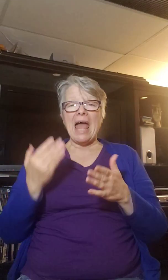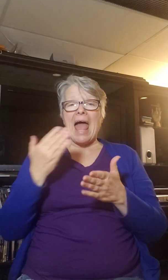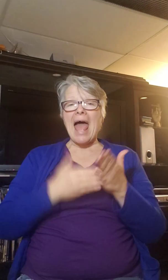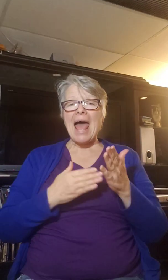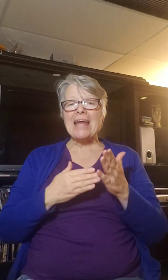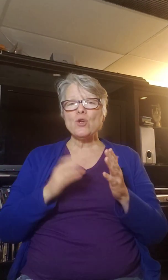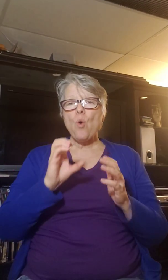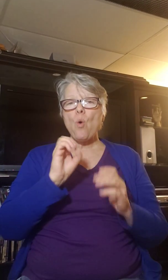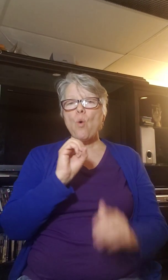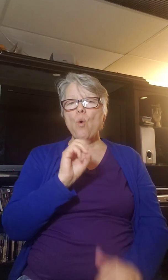Hand